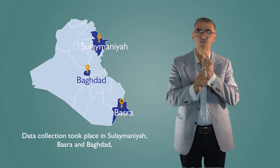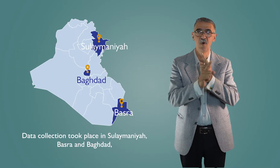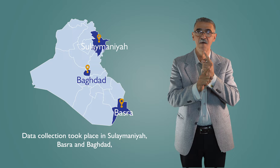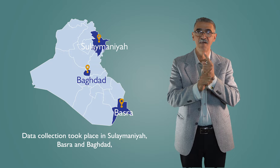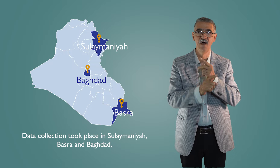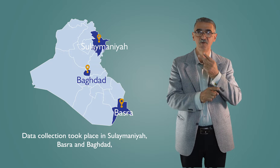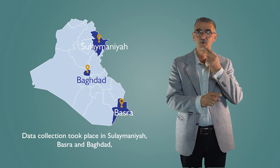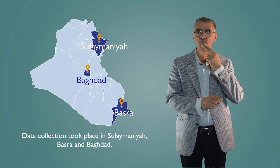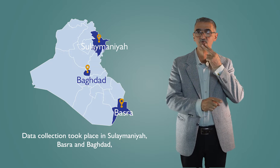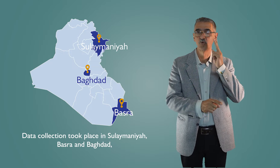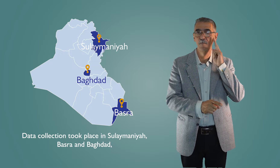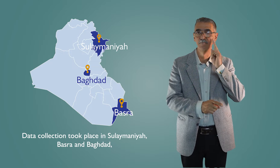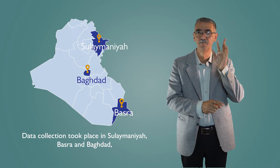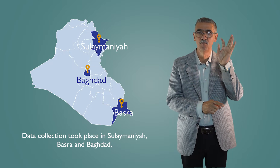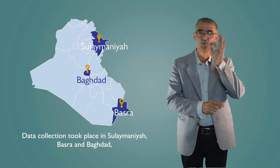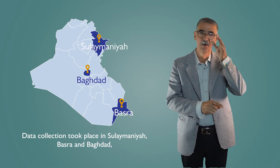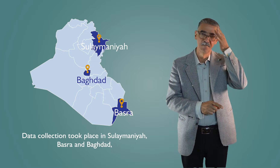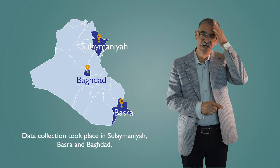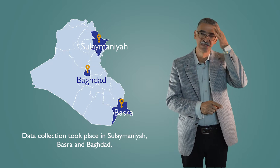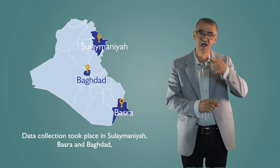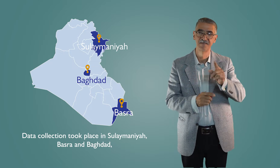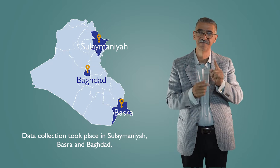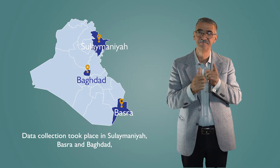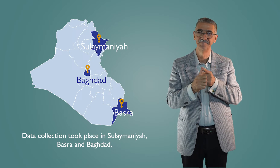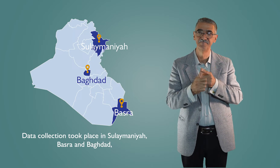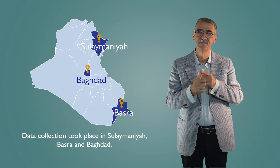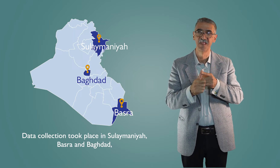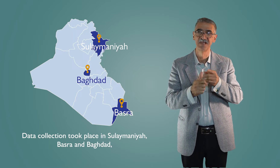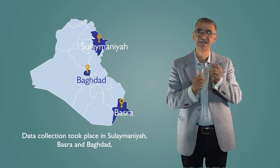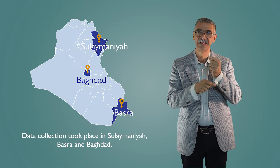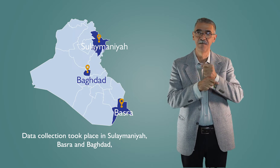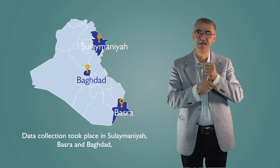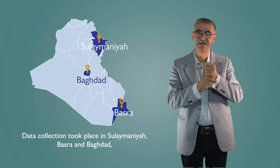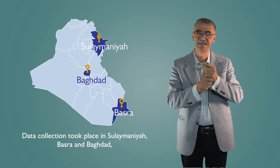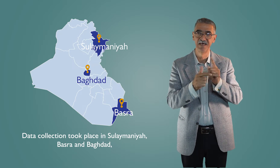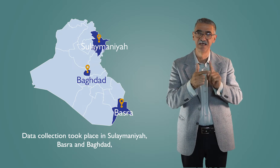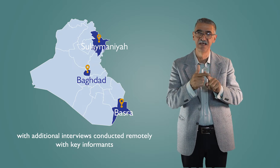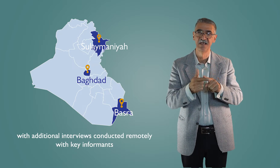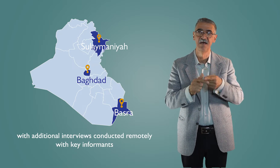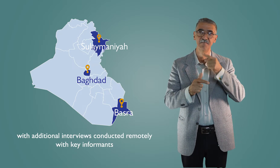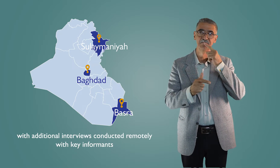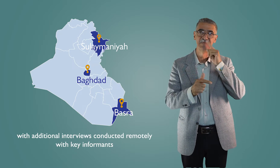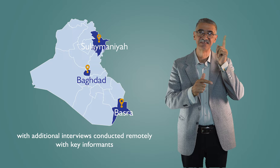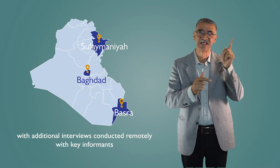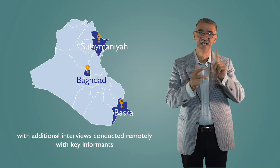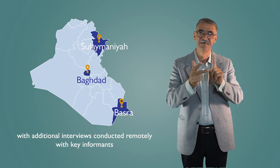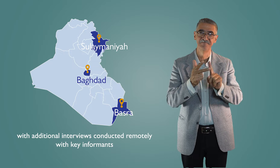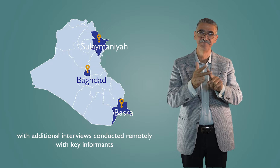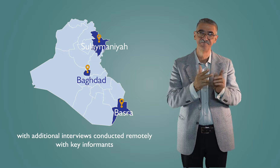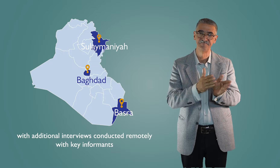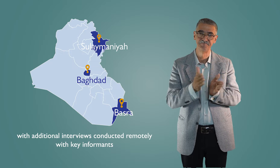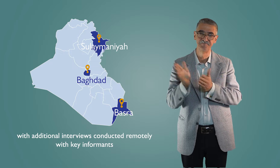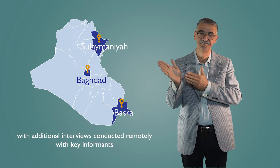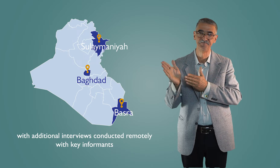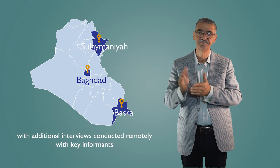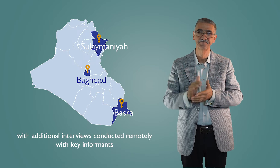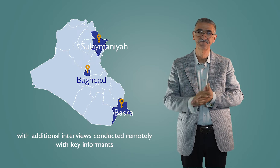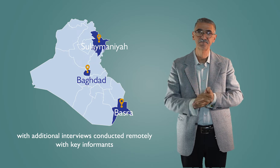Data collection took place in Sulaymaniyah, Basra, and Baghdad, with additional interviews